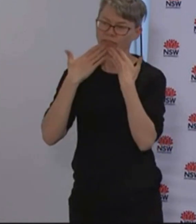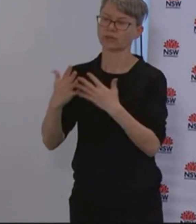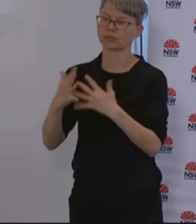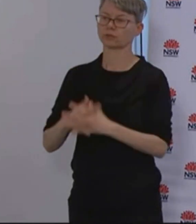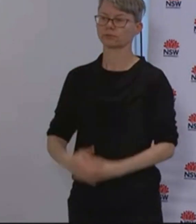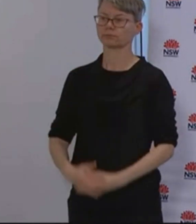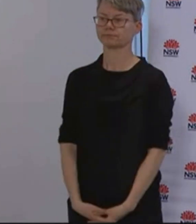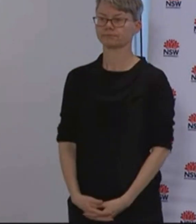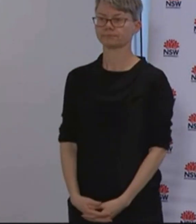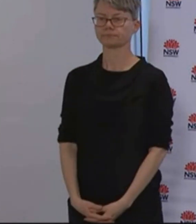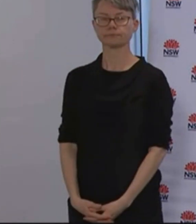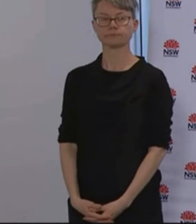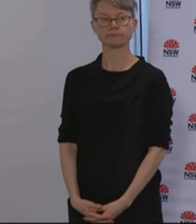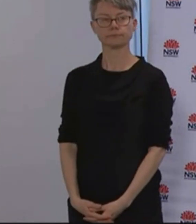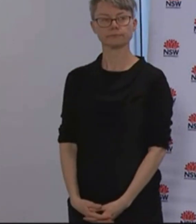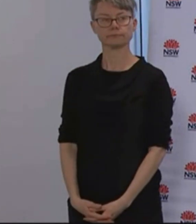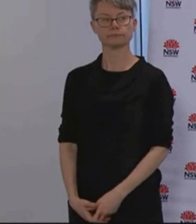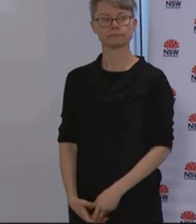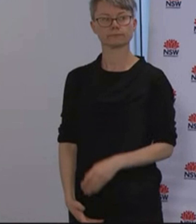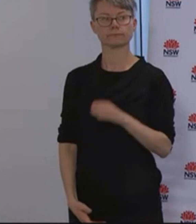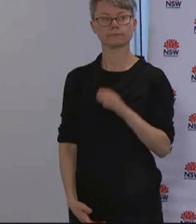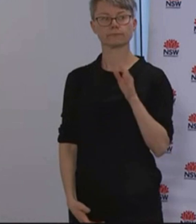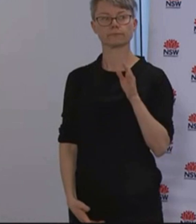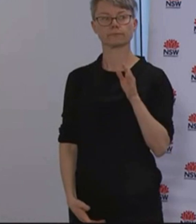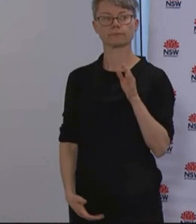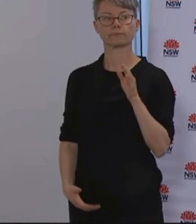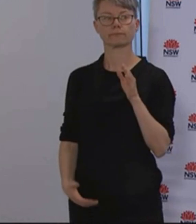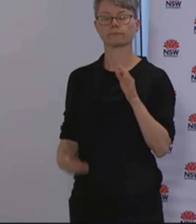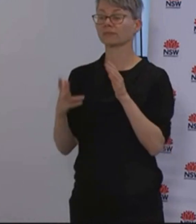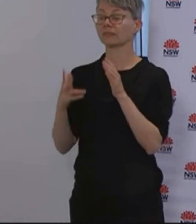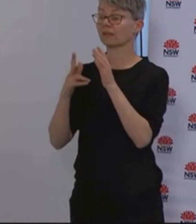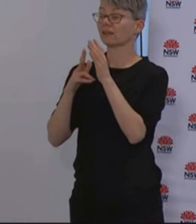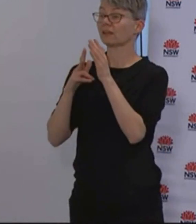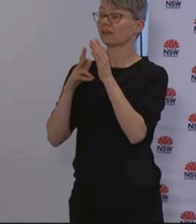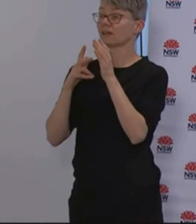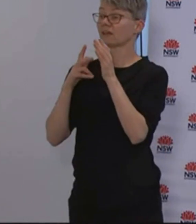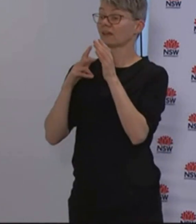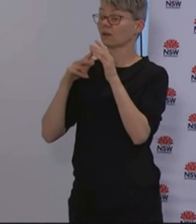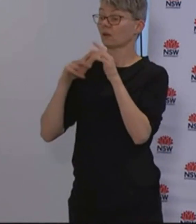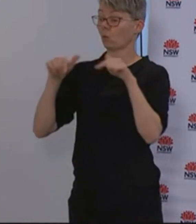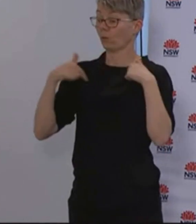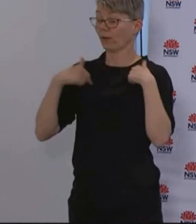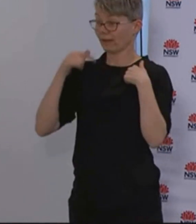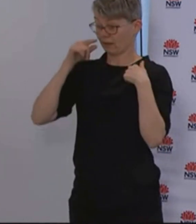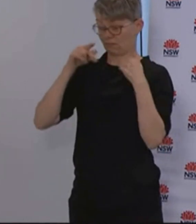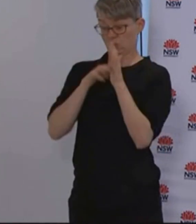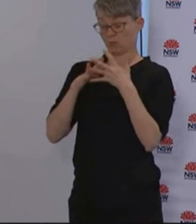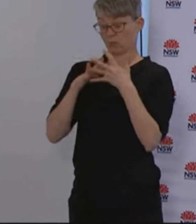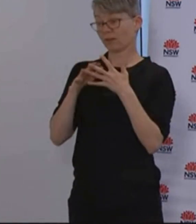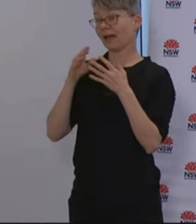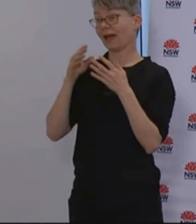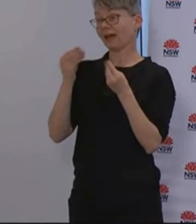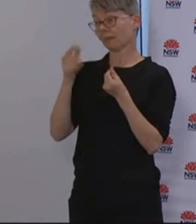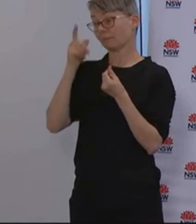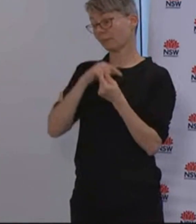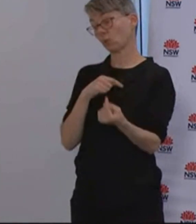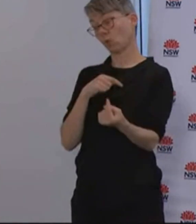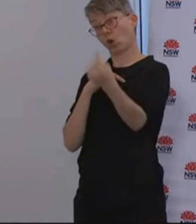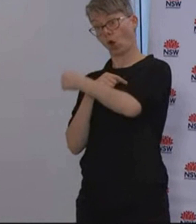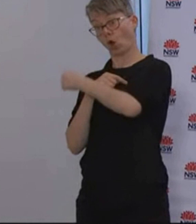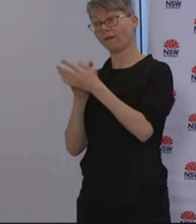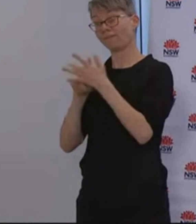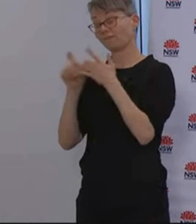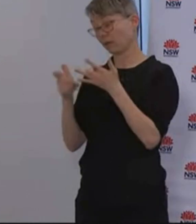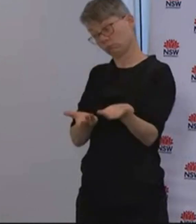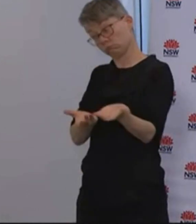turnout. There were some contact tracers that we sent down to help in Victoria. Have we recalled them? So in terms of the contact tracers,